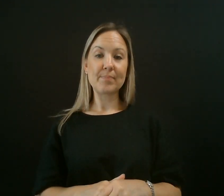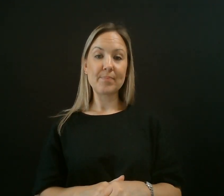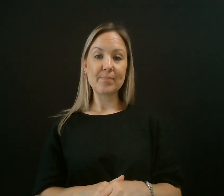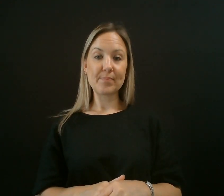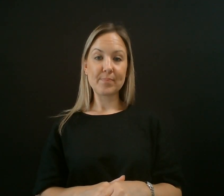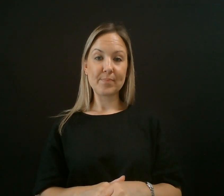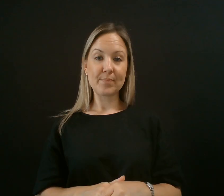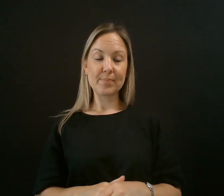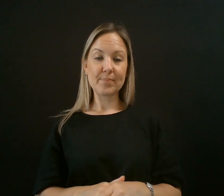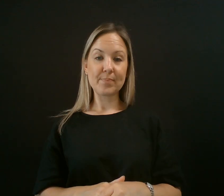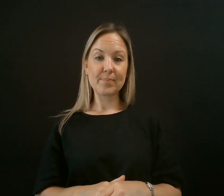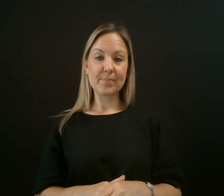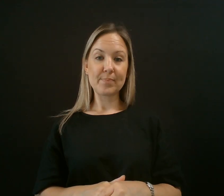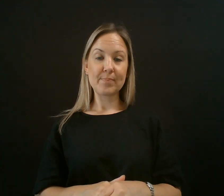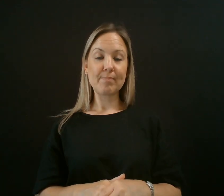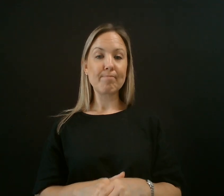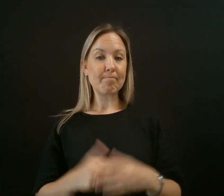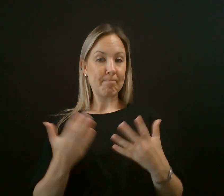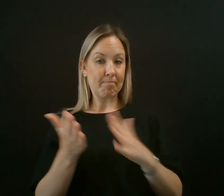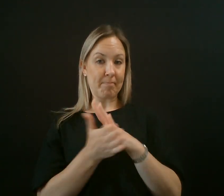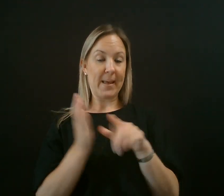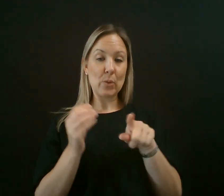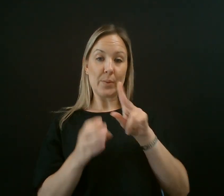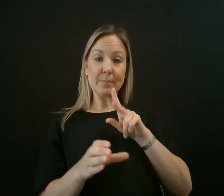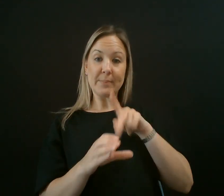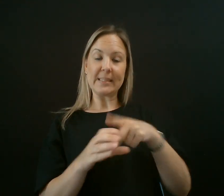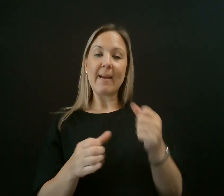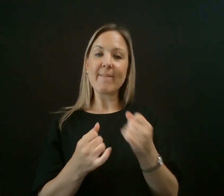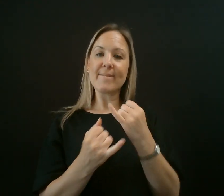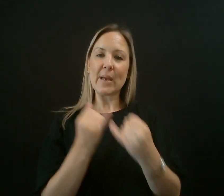NDIS, who have very special housing needs.